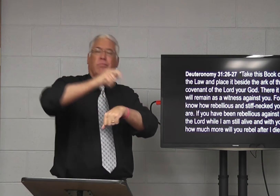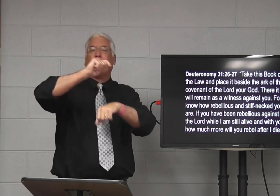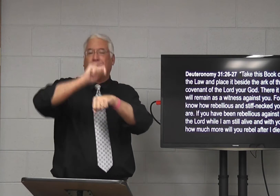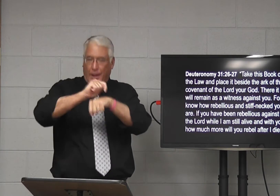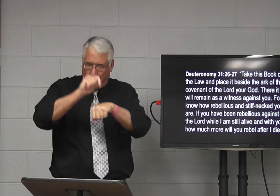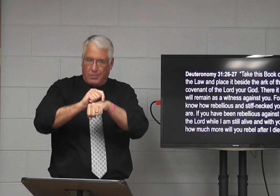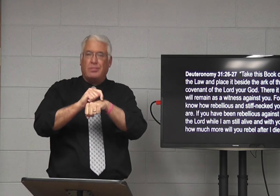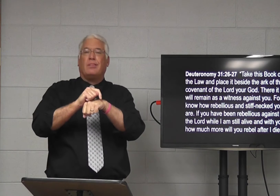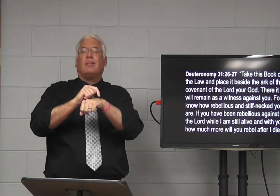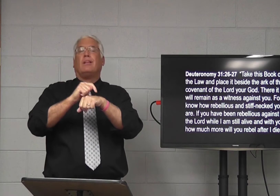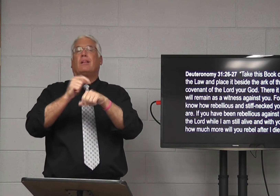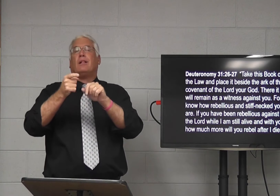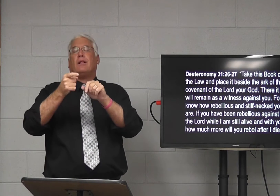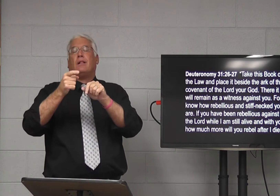for 40 years.